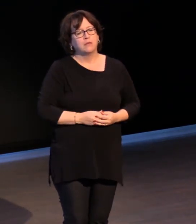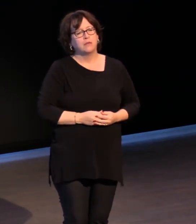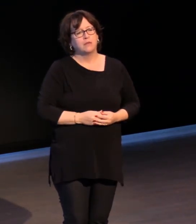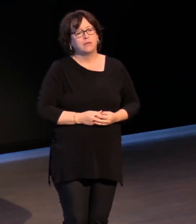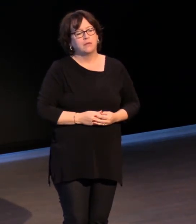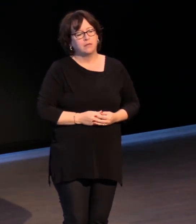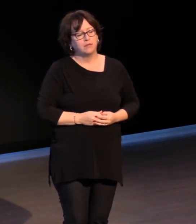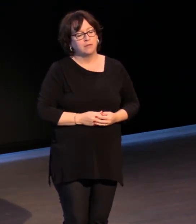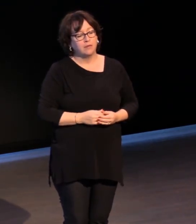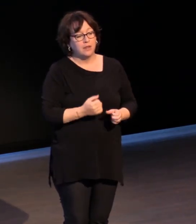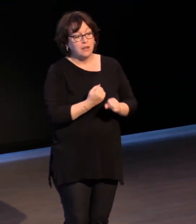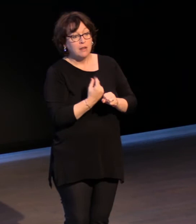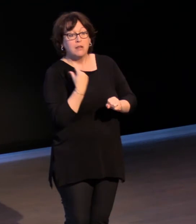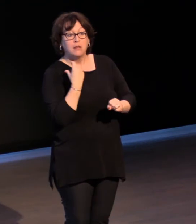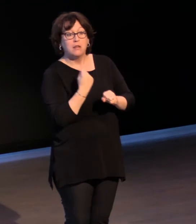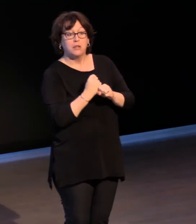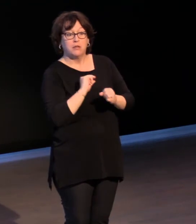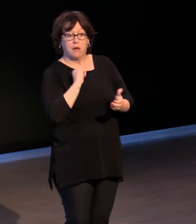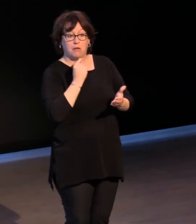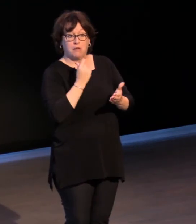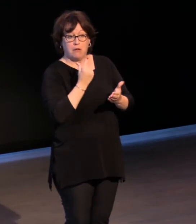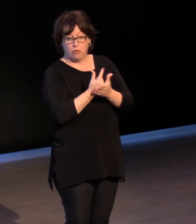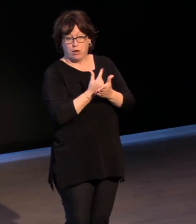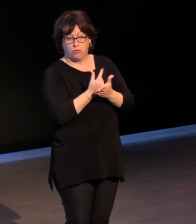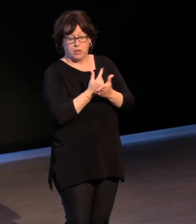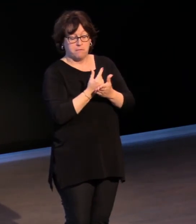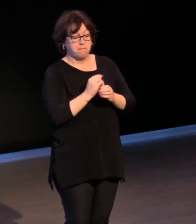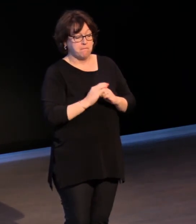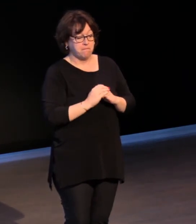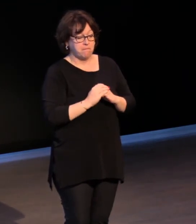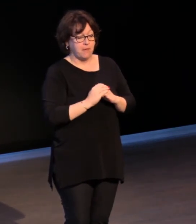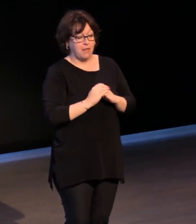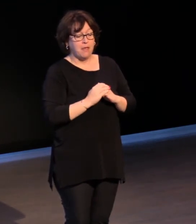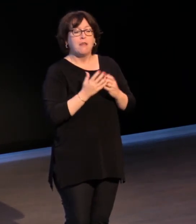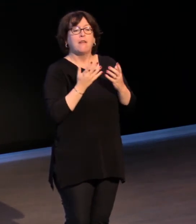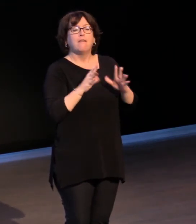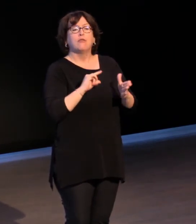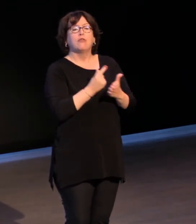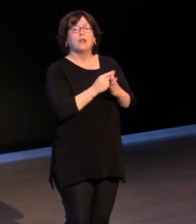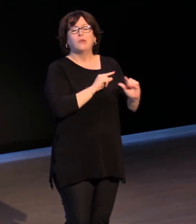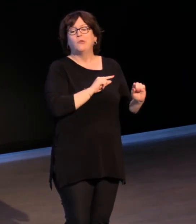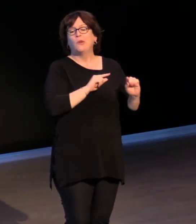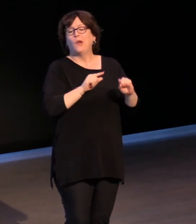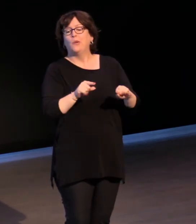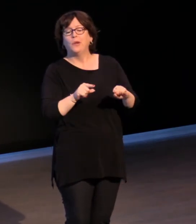Luckily, I graduated and went to my high school, where I continued using my art,